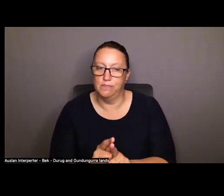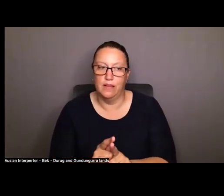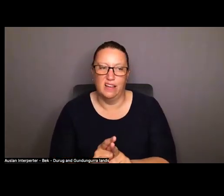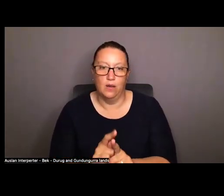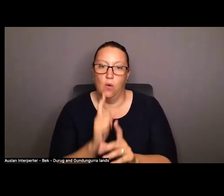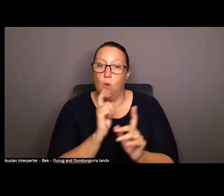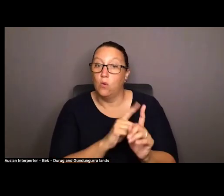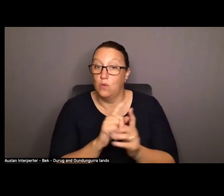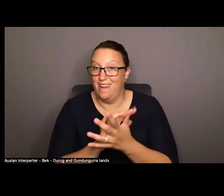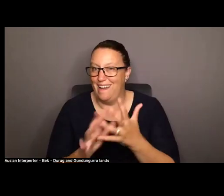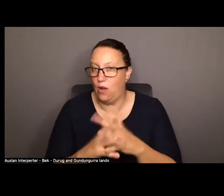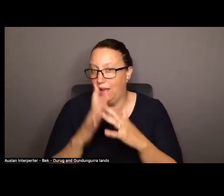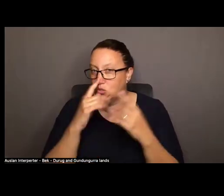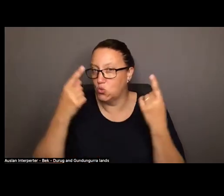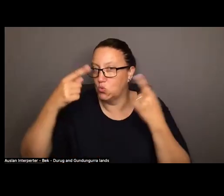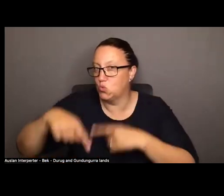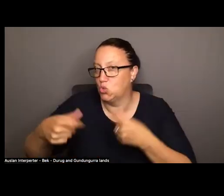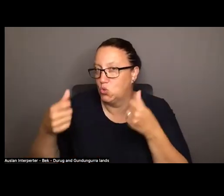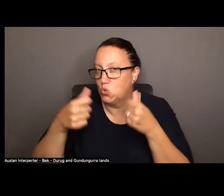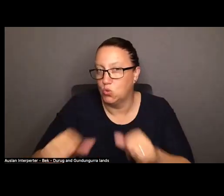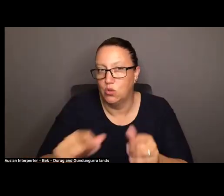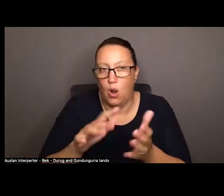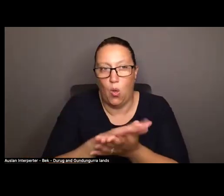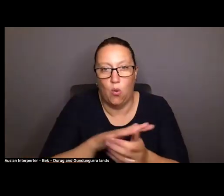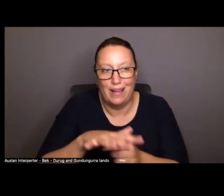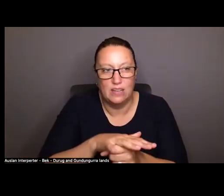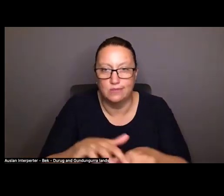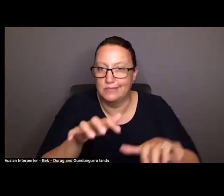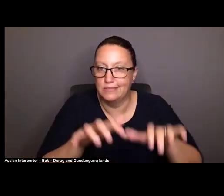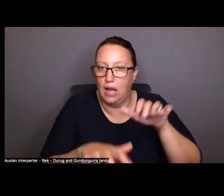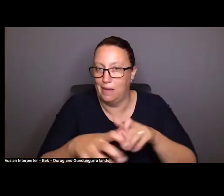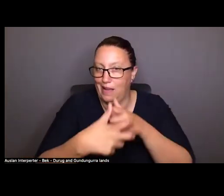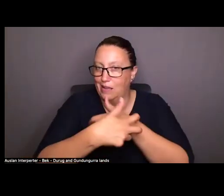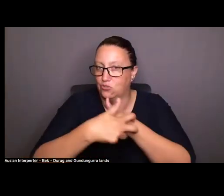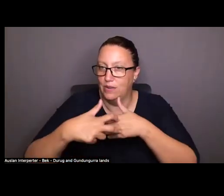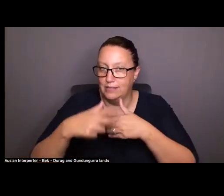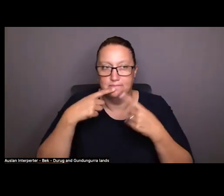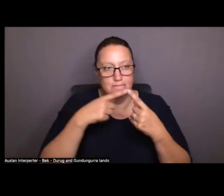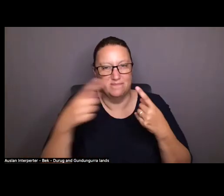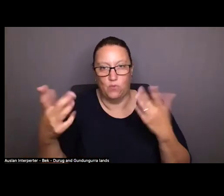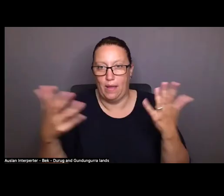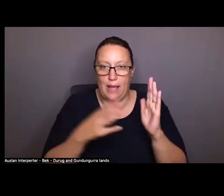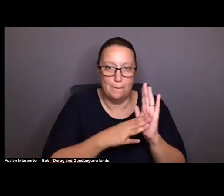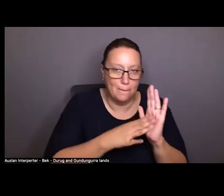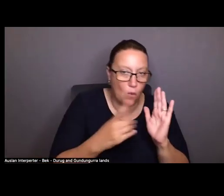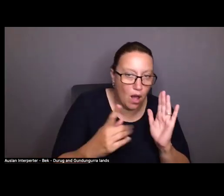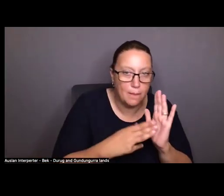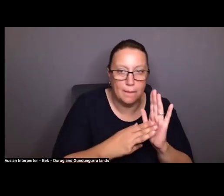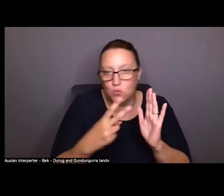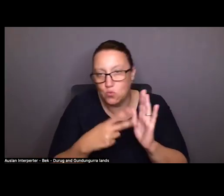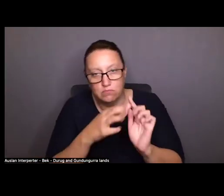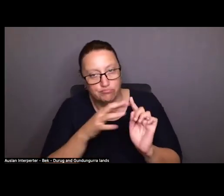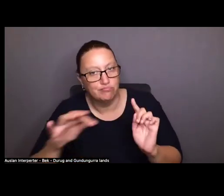the locator. It's basically just a map where you type in your address and it tells you where you fall. So yeah,